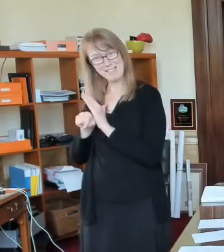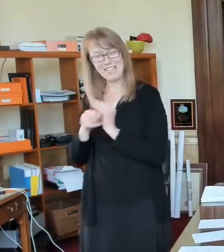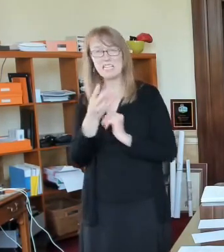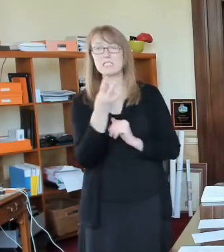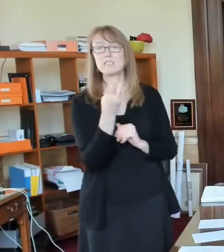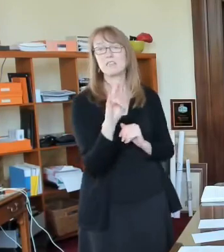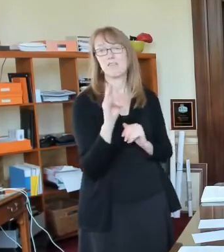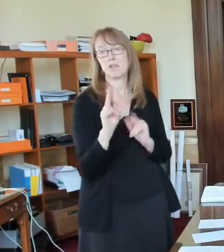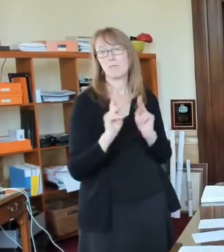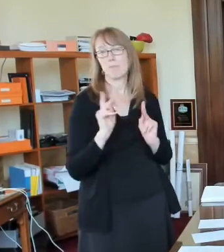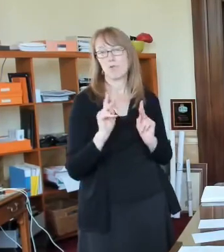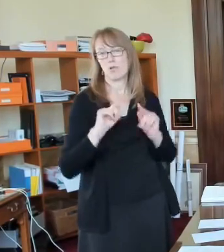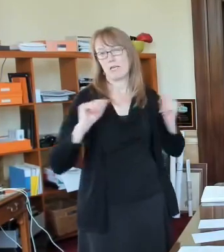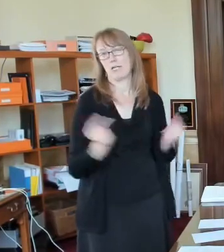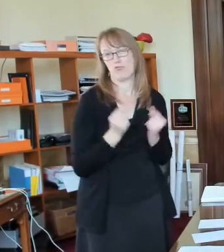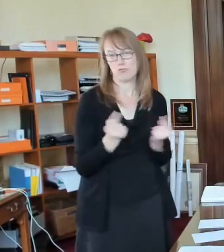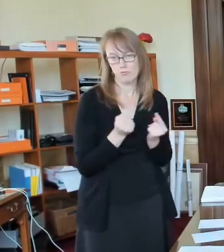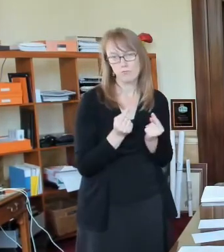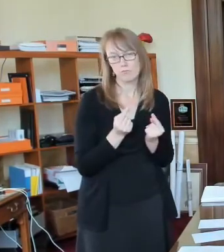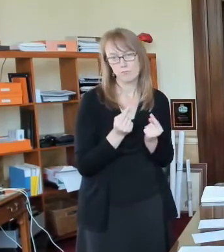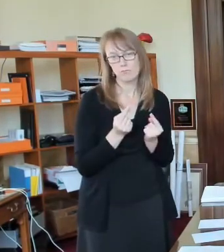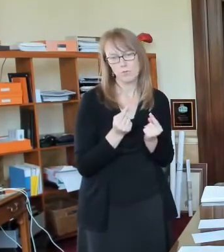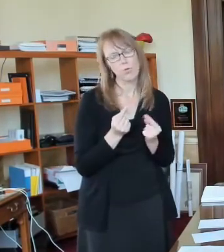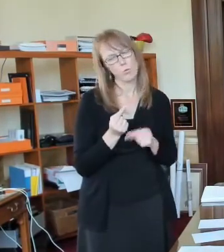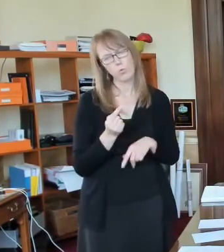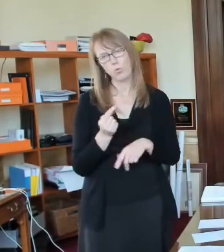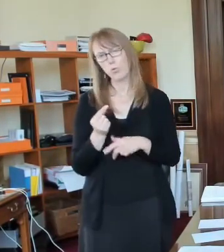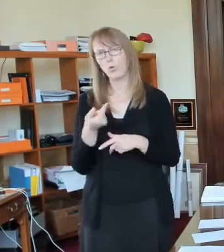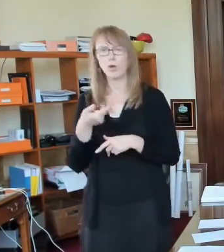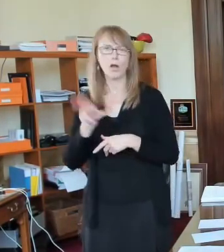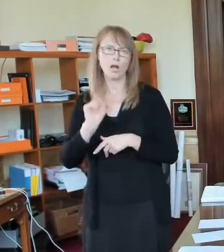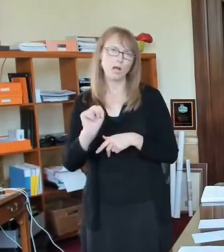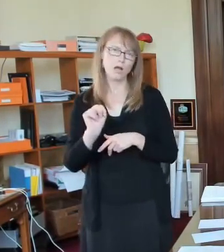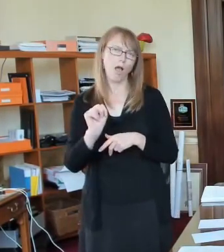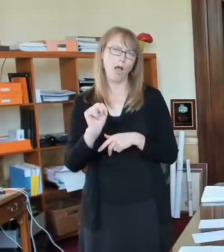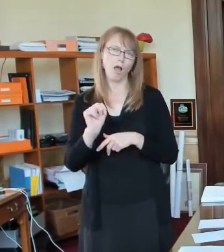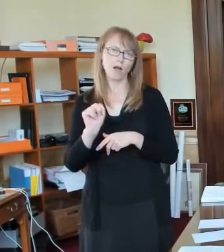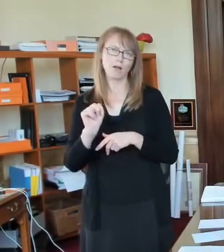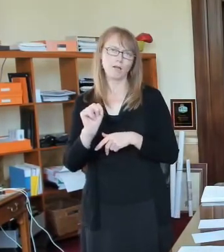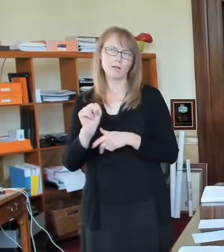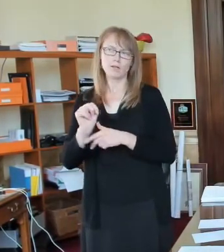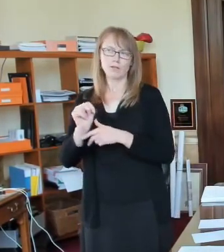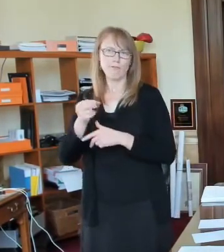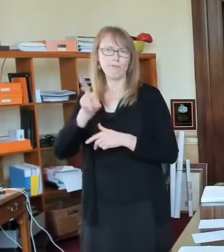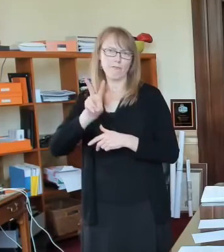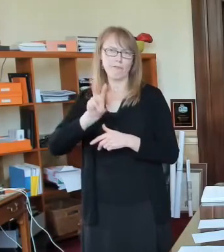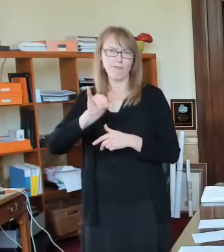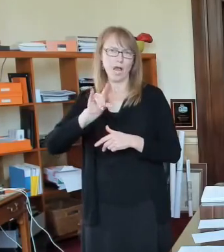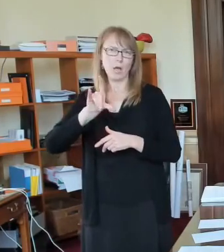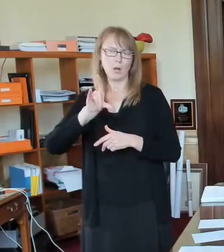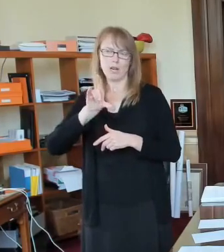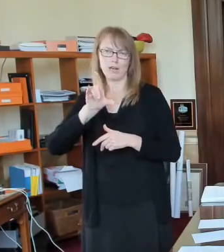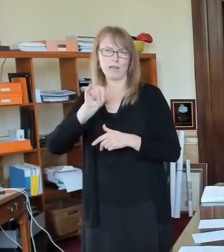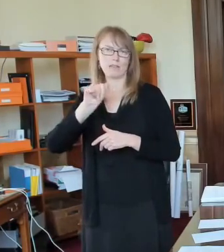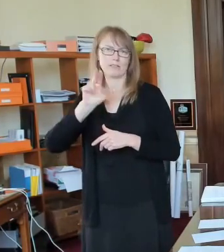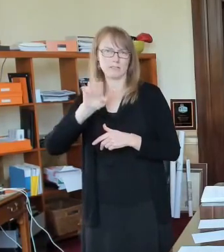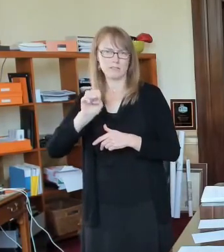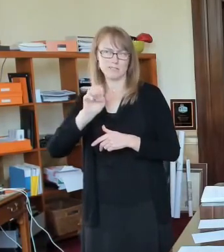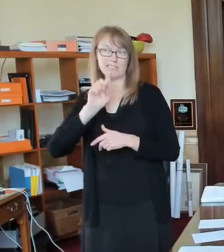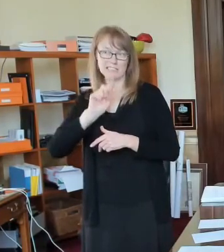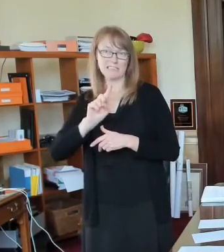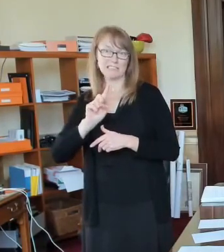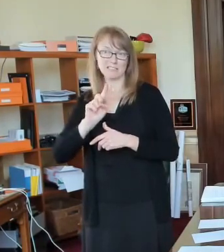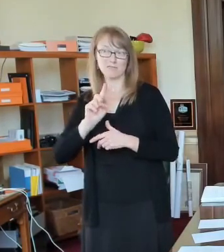and definitely gun violence is a public health crisis in our community and across our country, especially in big